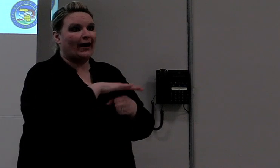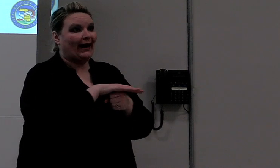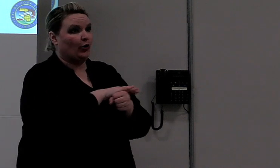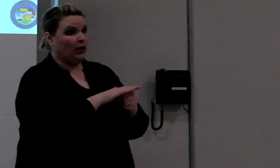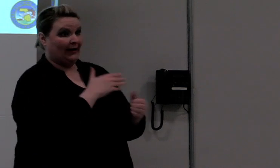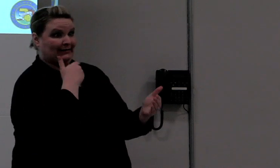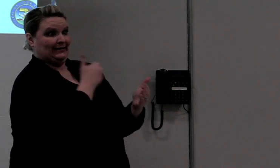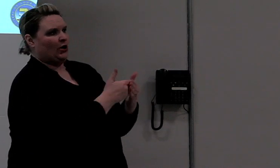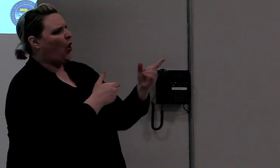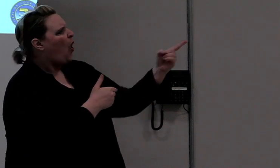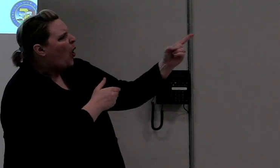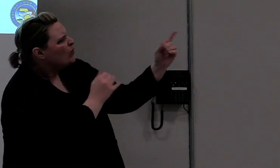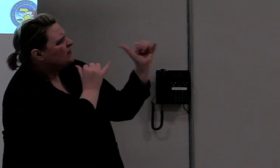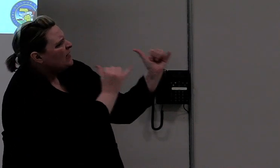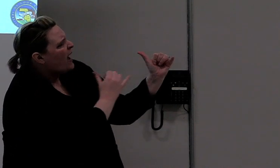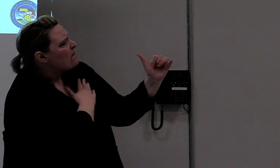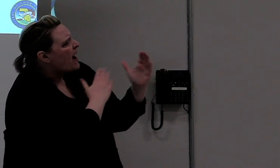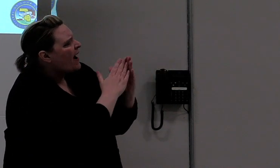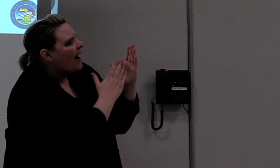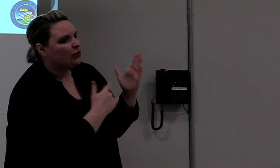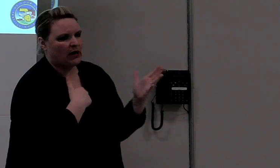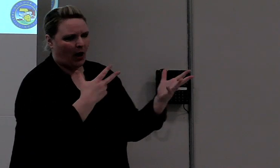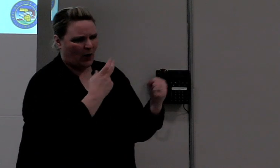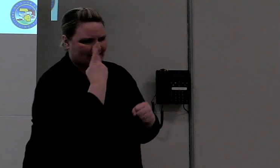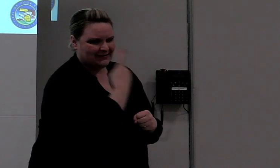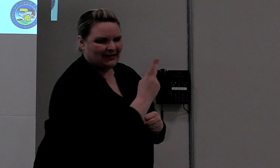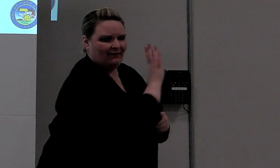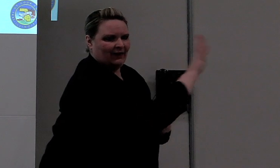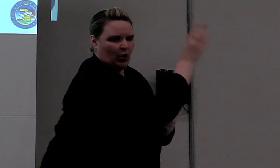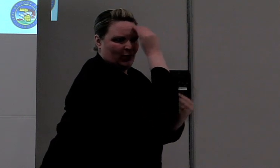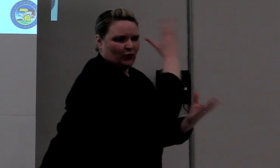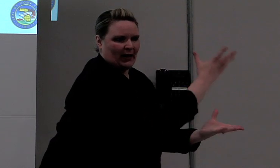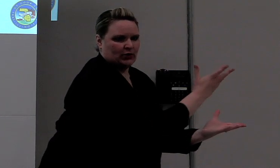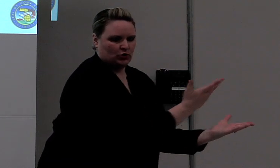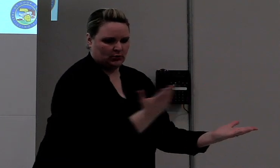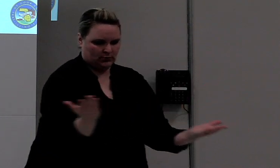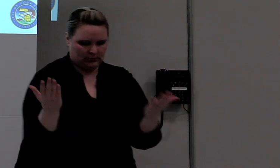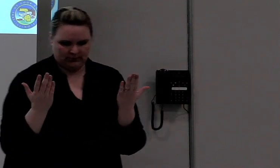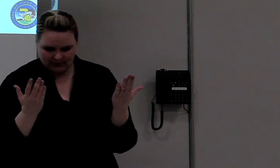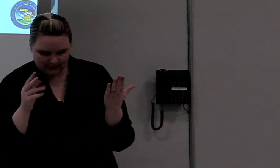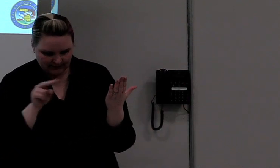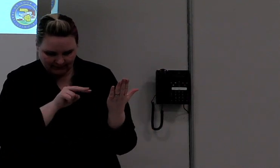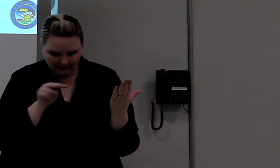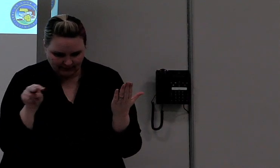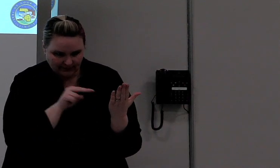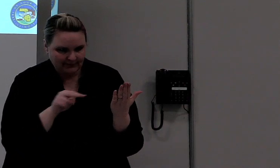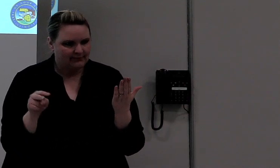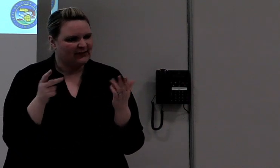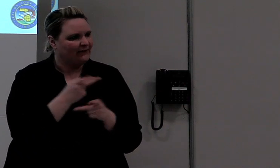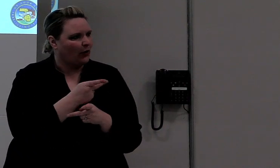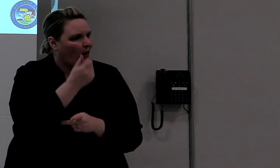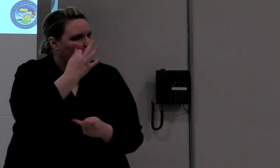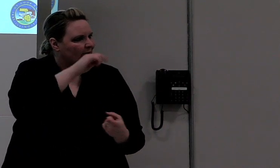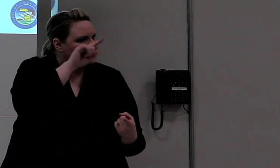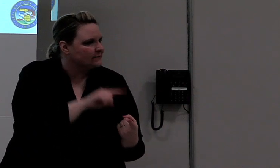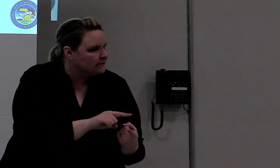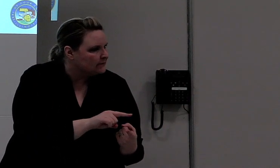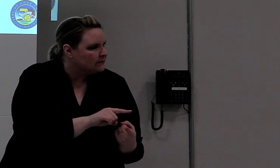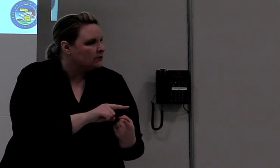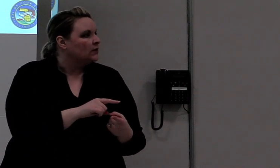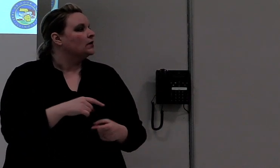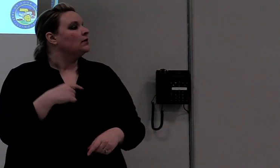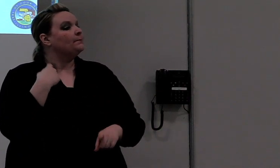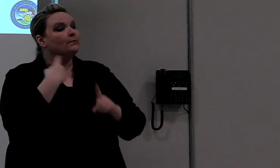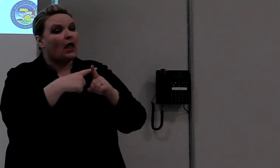to you and the houses are like your houses, we want to see those comparable sales. So by all means, send those in. And then again, getting back to the vacancy